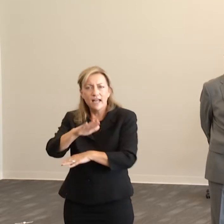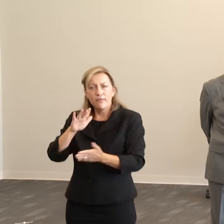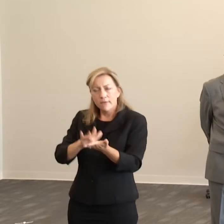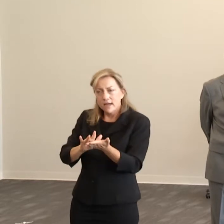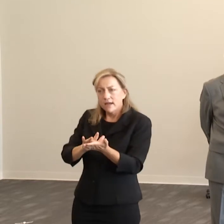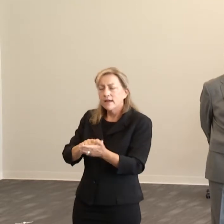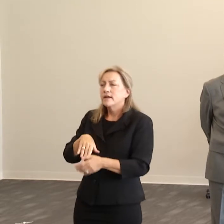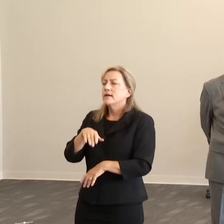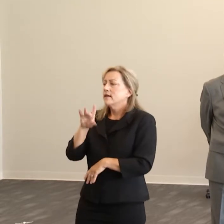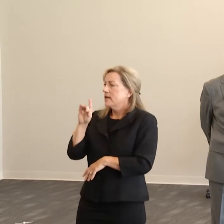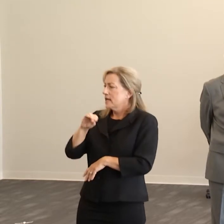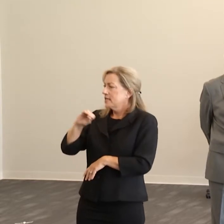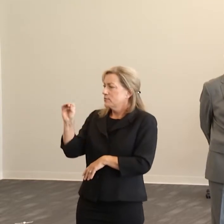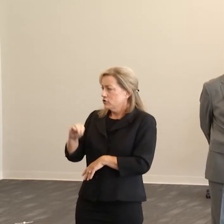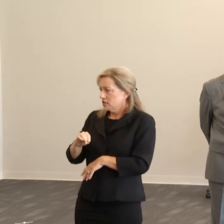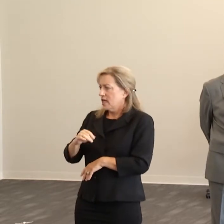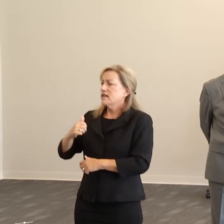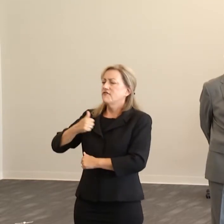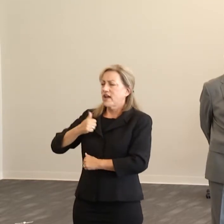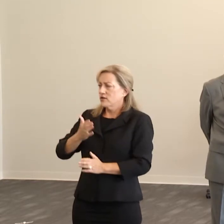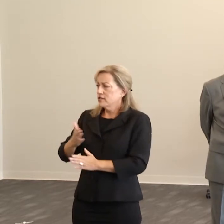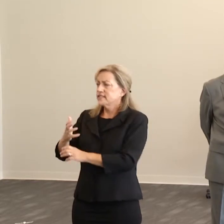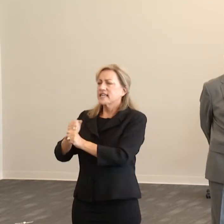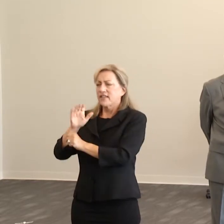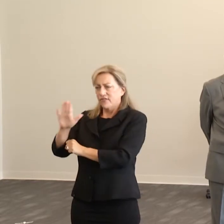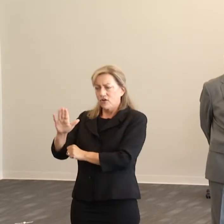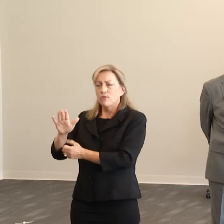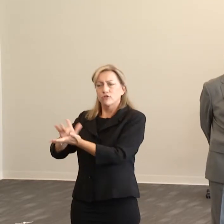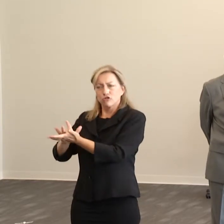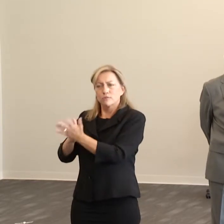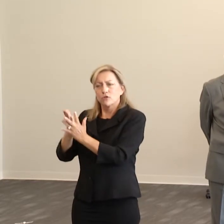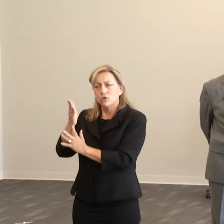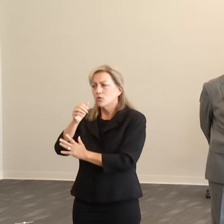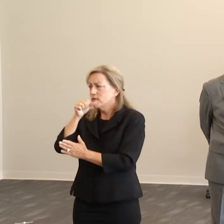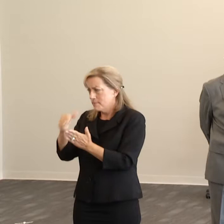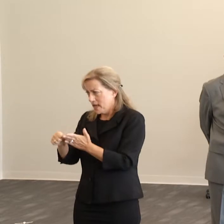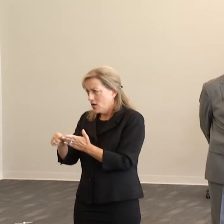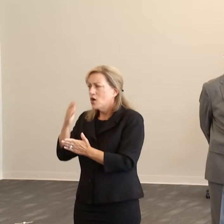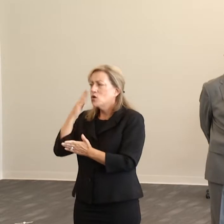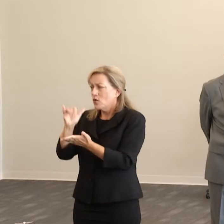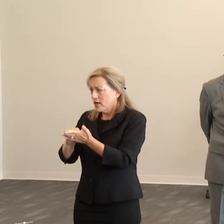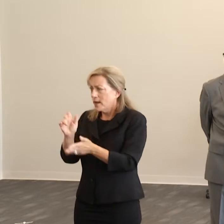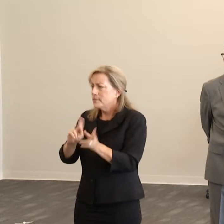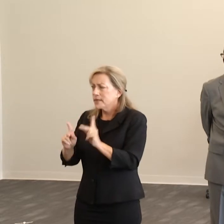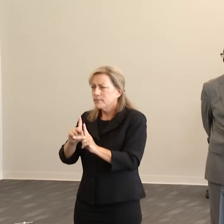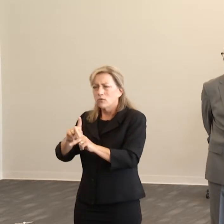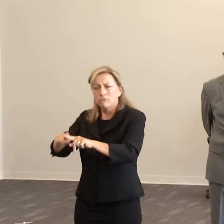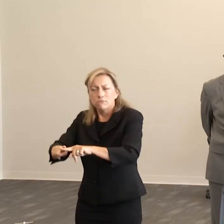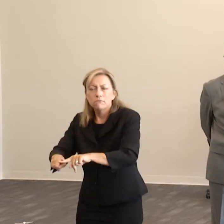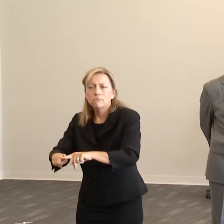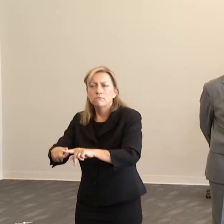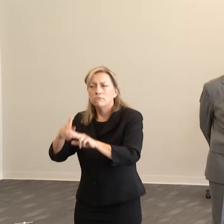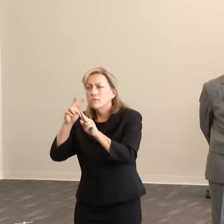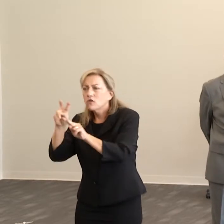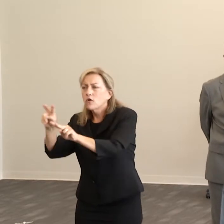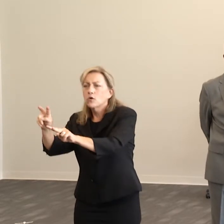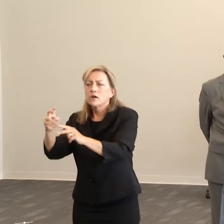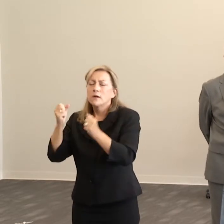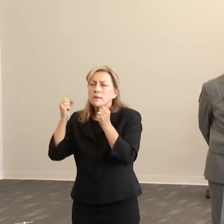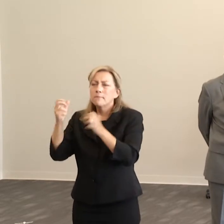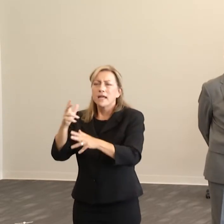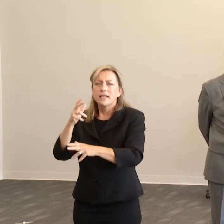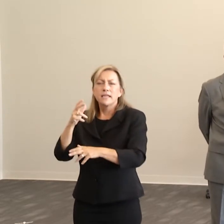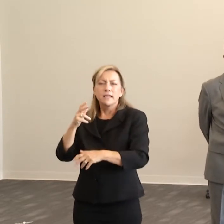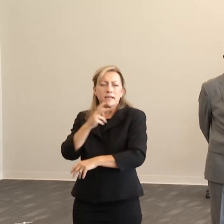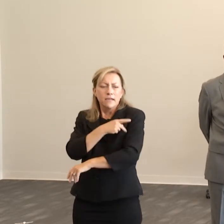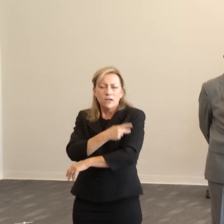VA prescriptions by the mail. And so we know that it's something that people count on and look forward to. With so many patients postponing